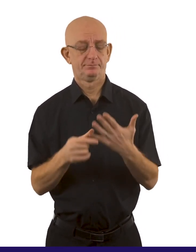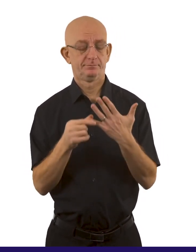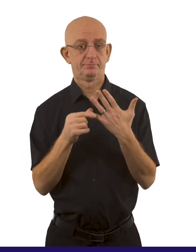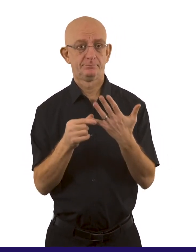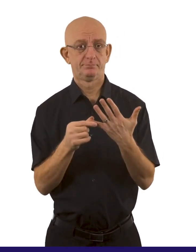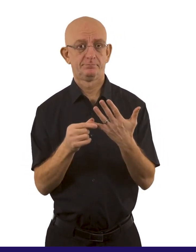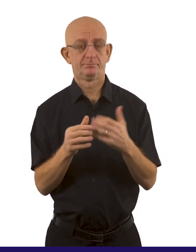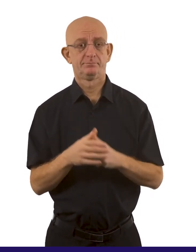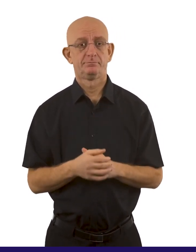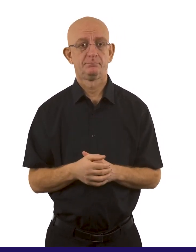Other.